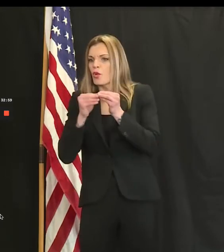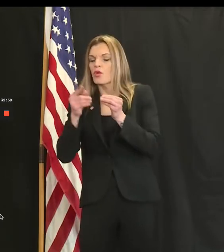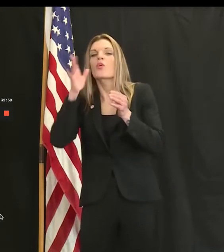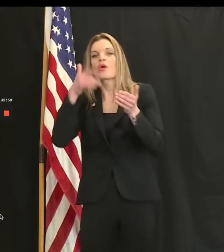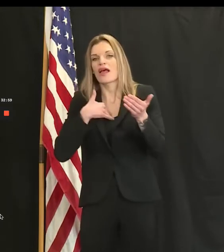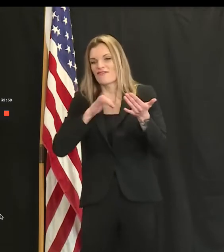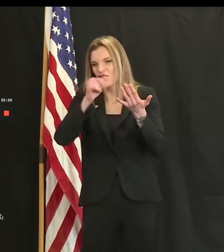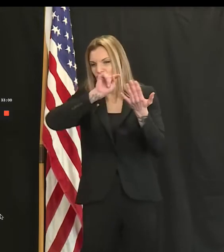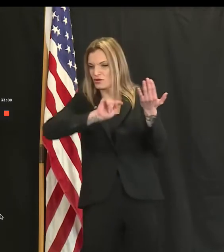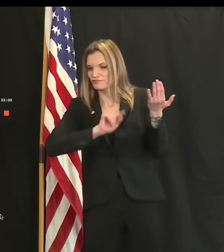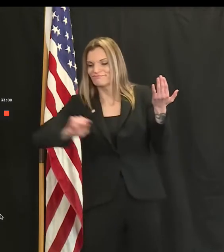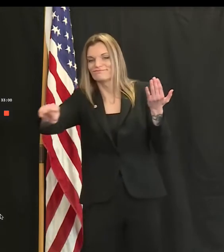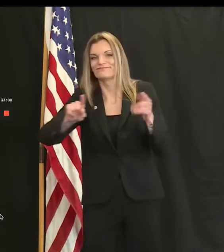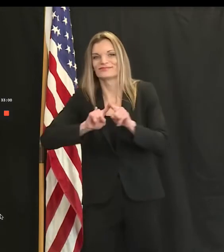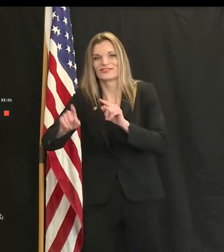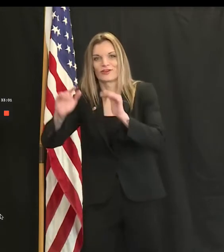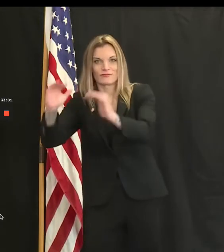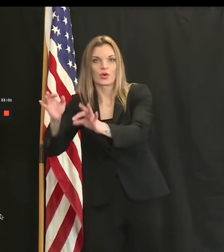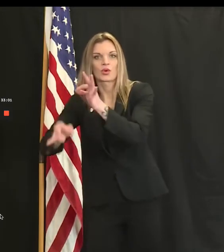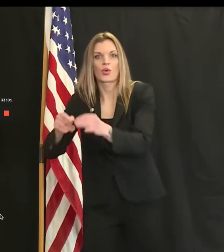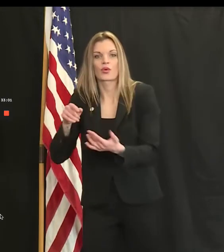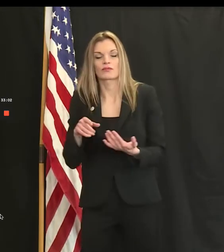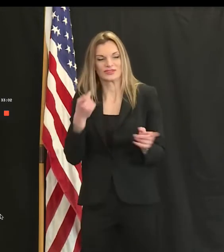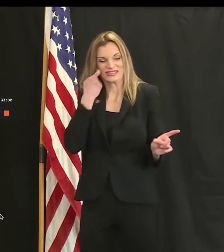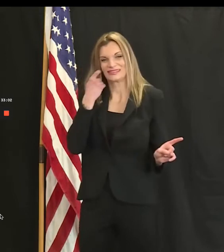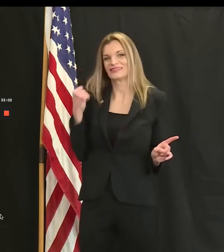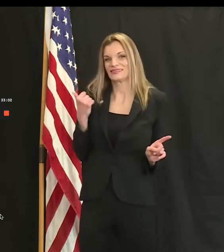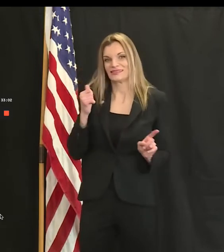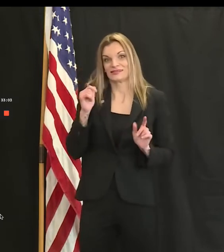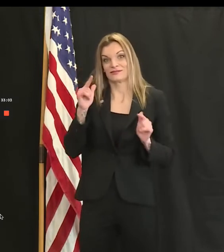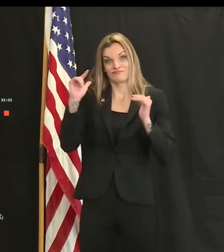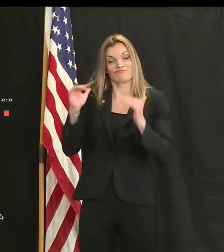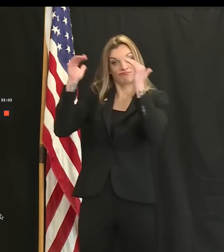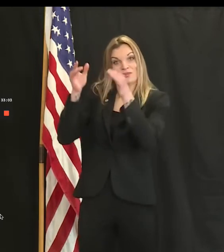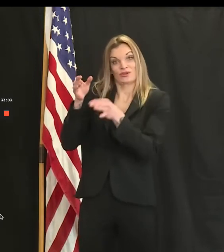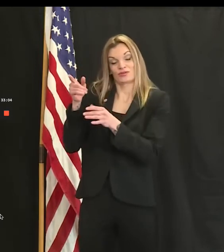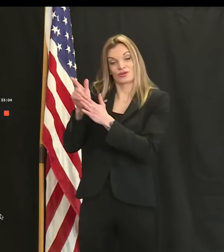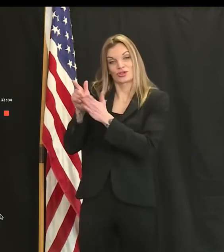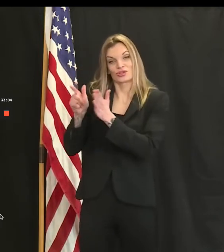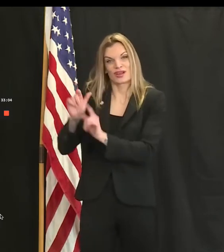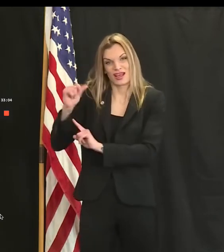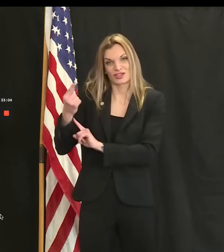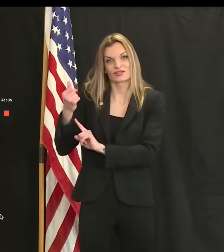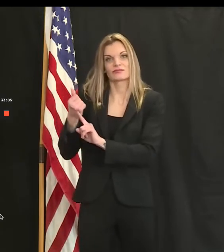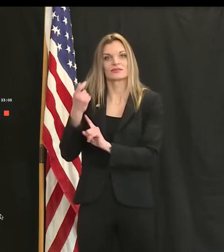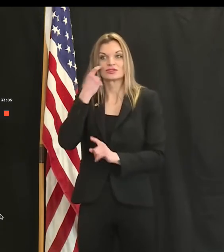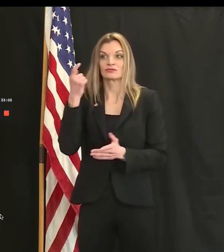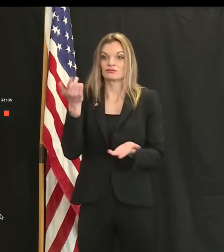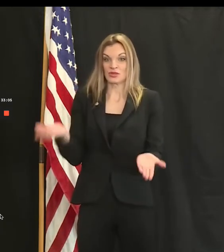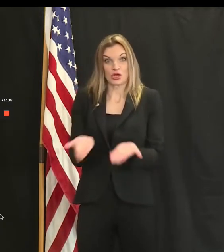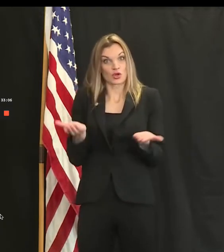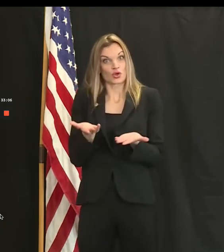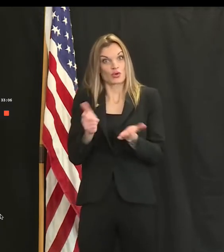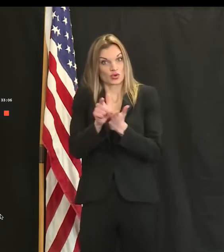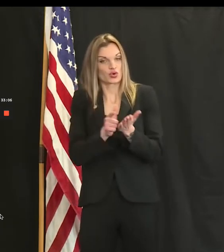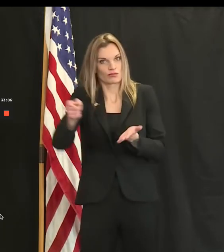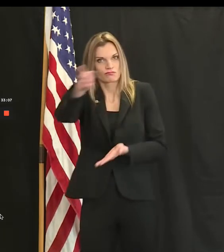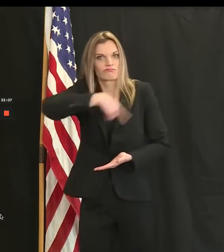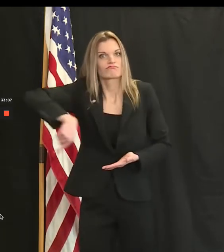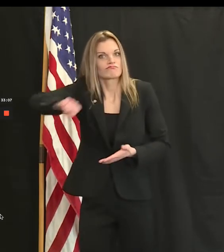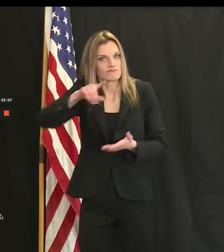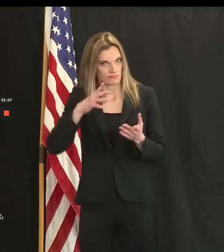not only did Attorney General Nessel bring this in-house instead of this being outsourced at private firm, what we